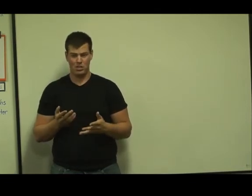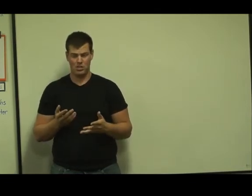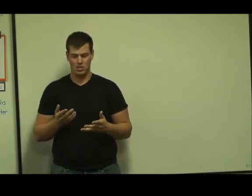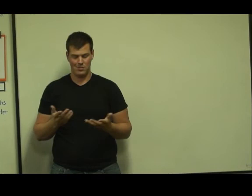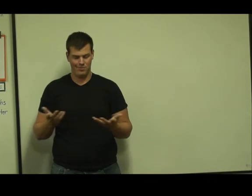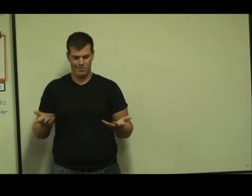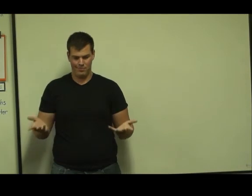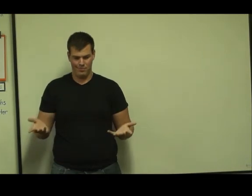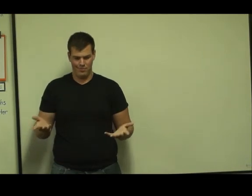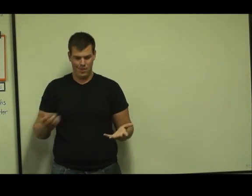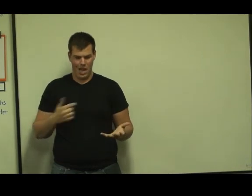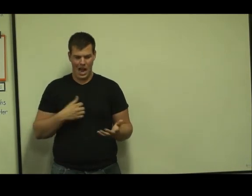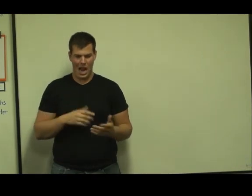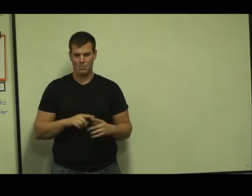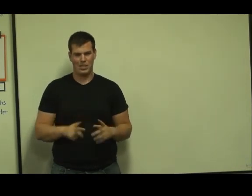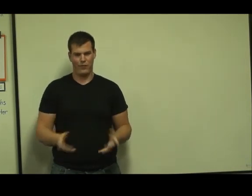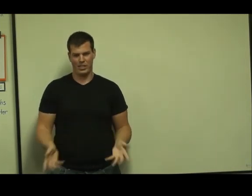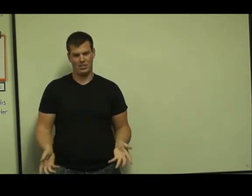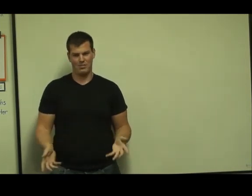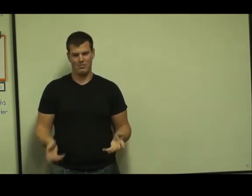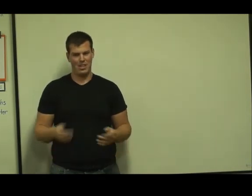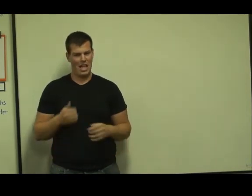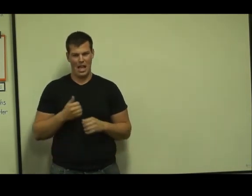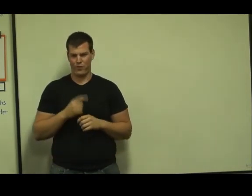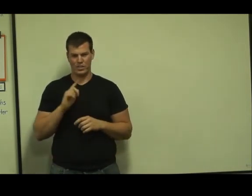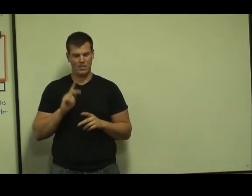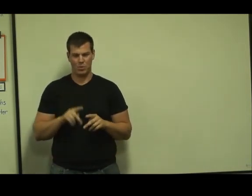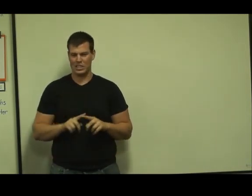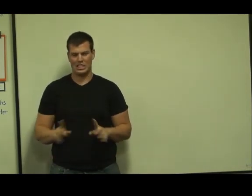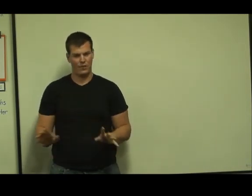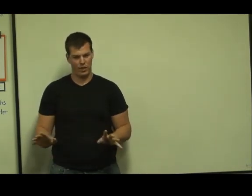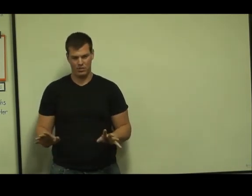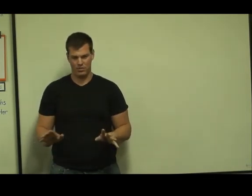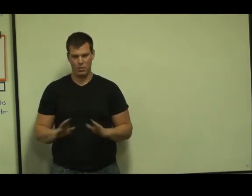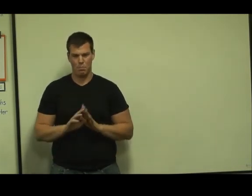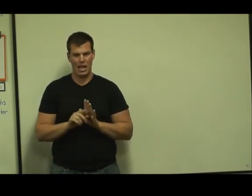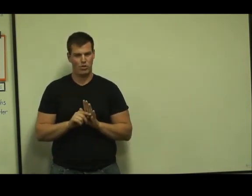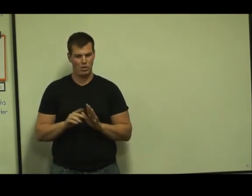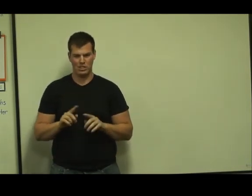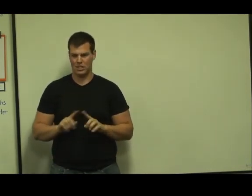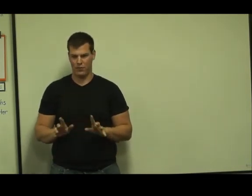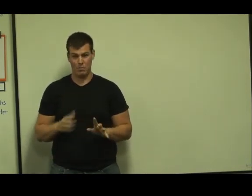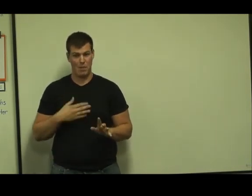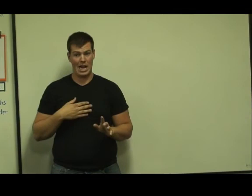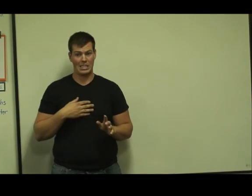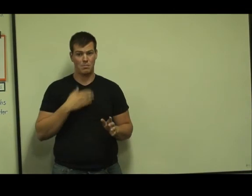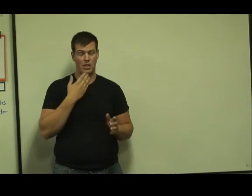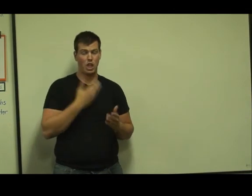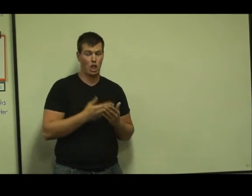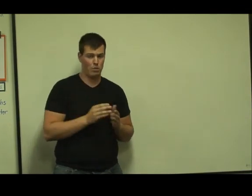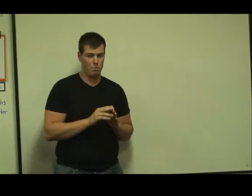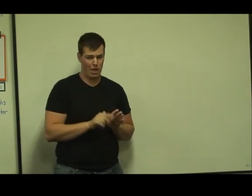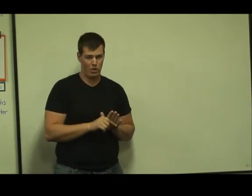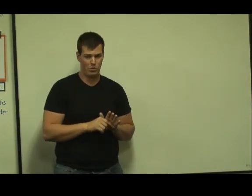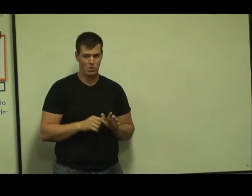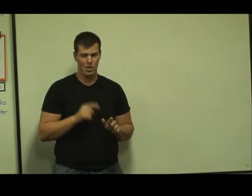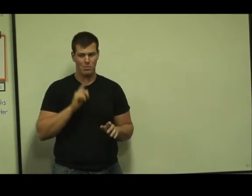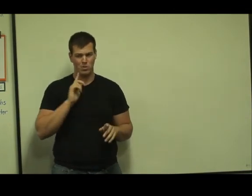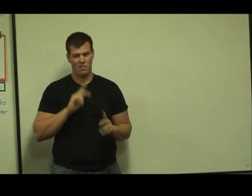because I'm different. Every person is different. The background is different. My particular background, most of